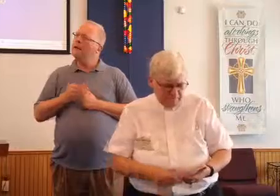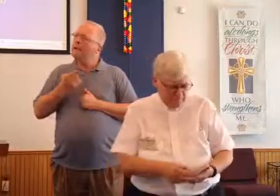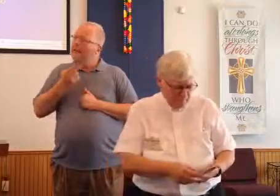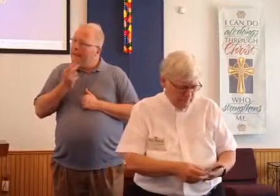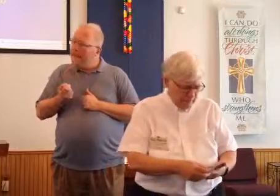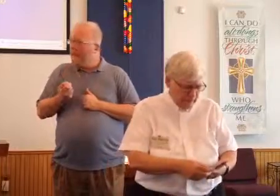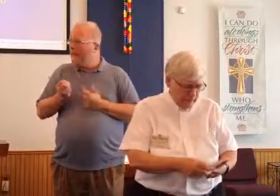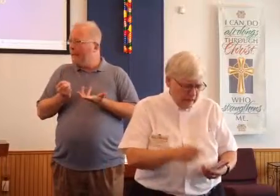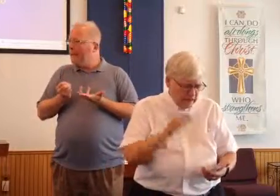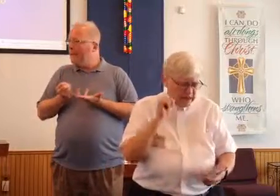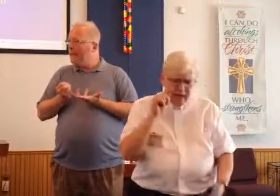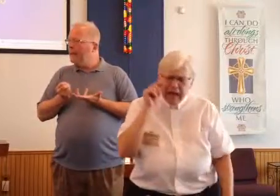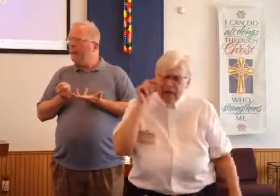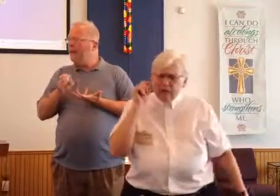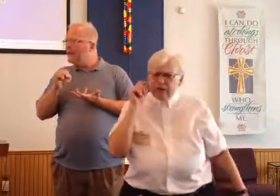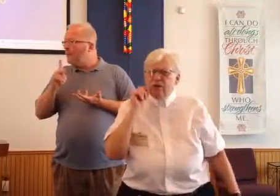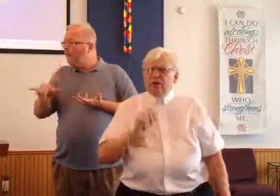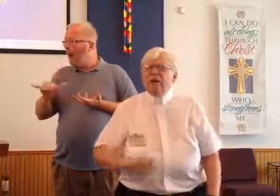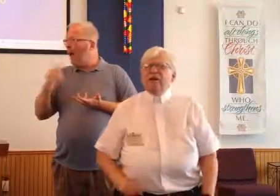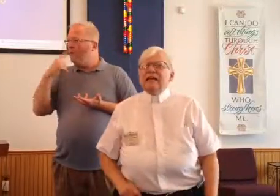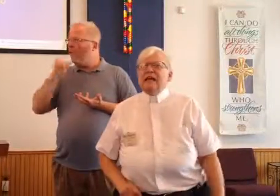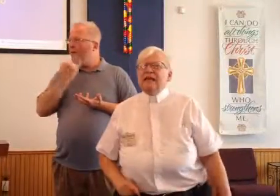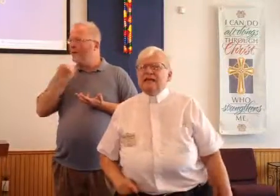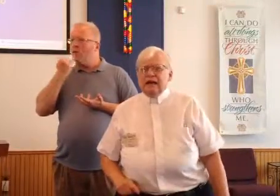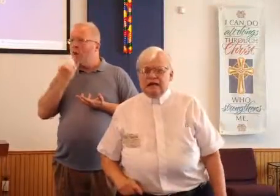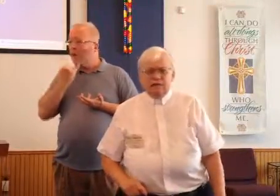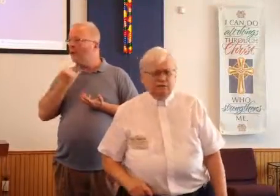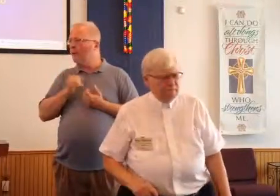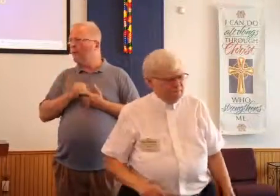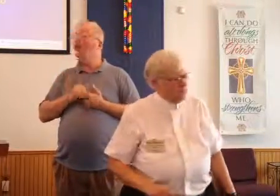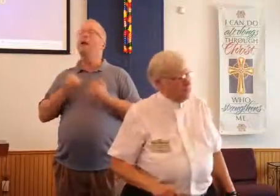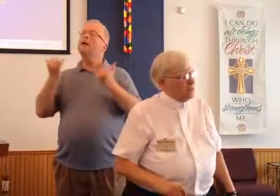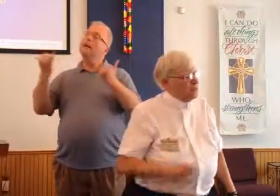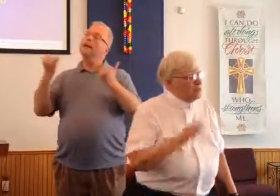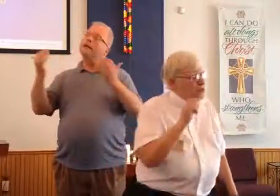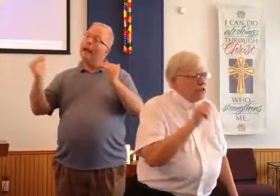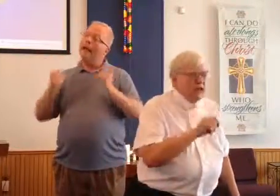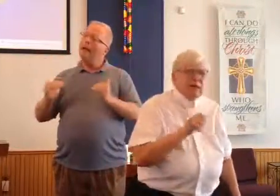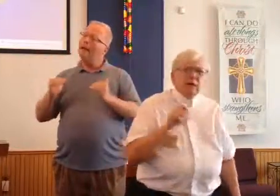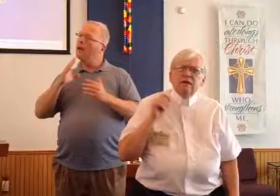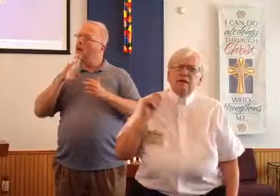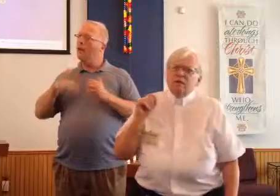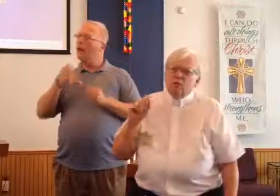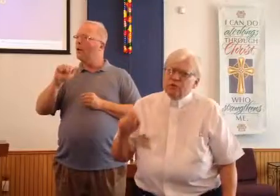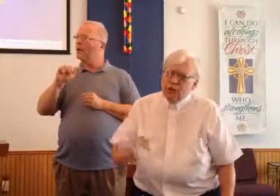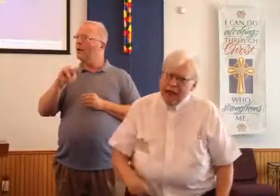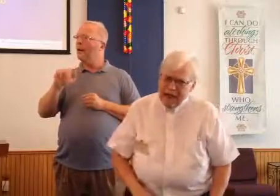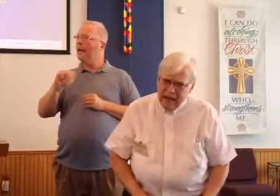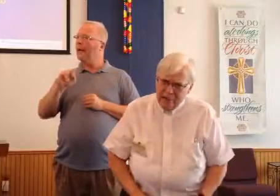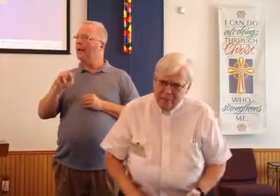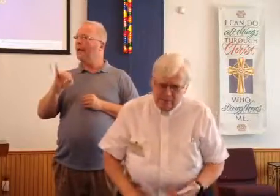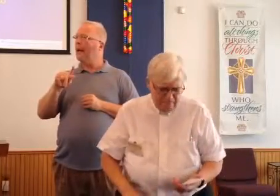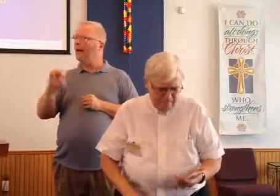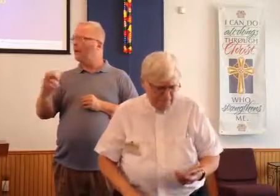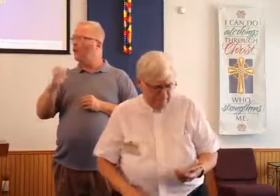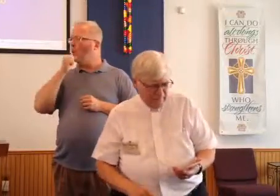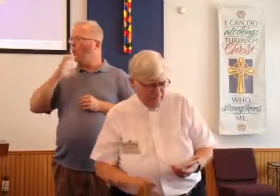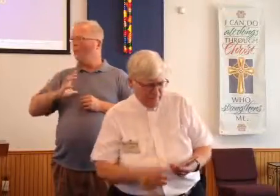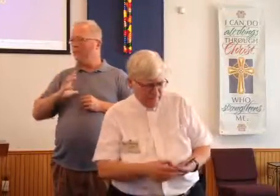Land. And today I want to talk about a Canaanite whose name was Rahab.